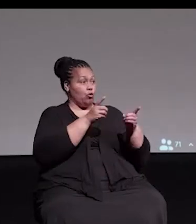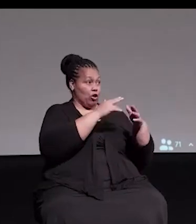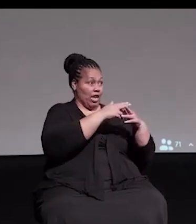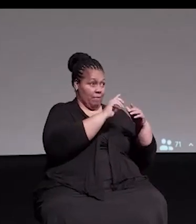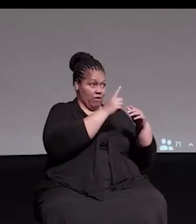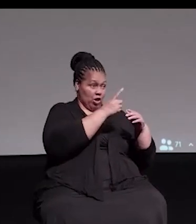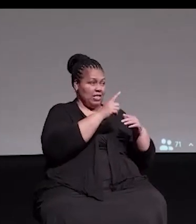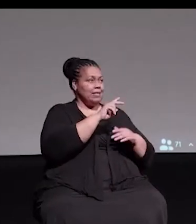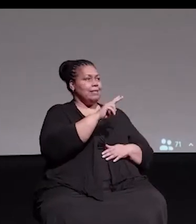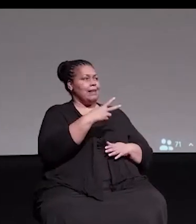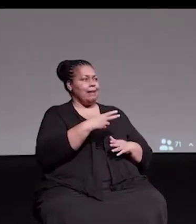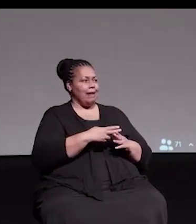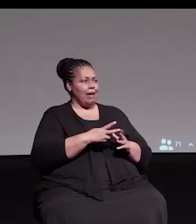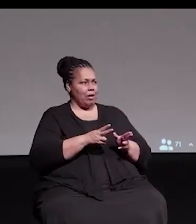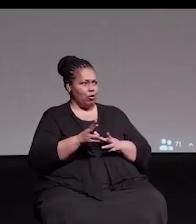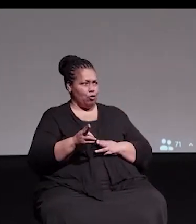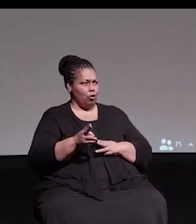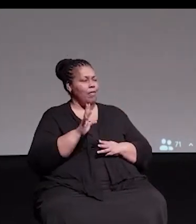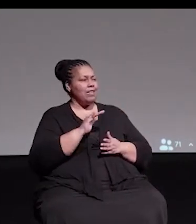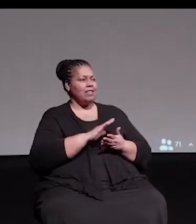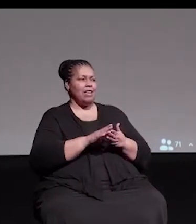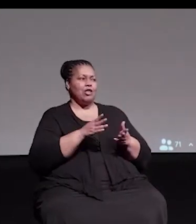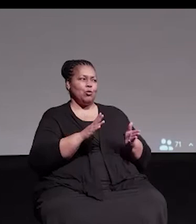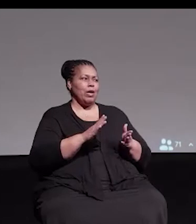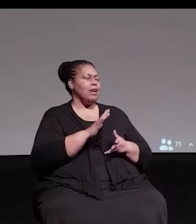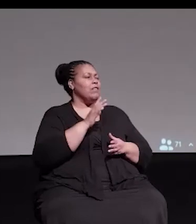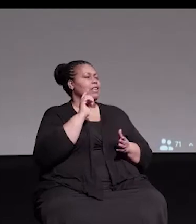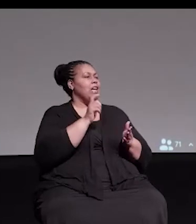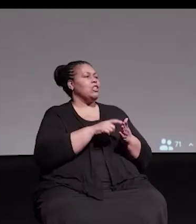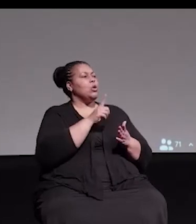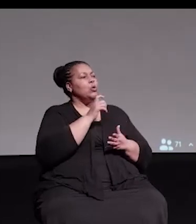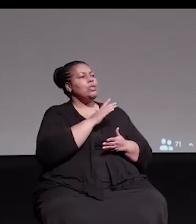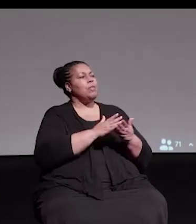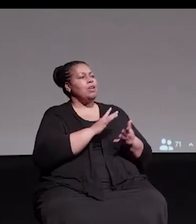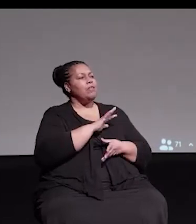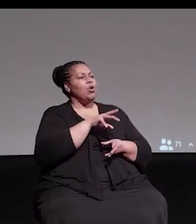nice to, of acknowledging who is part of the core creative team.